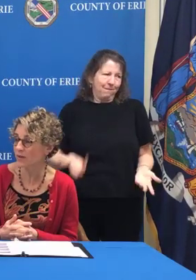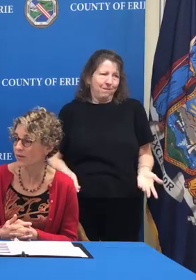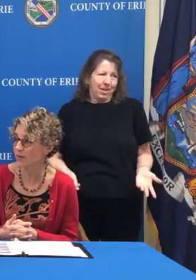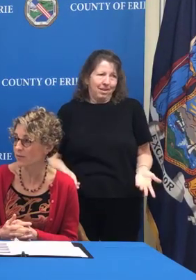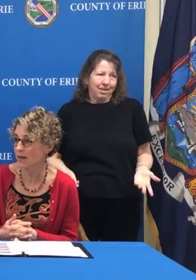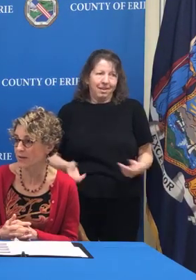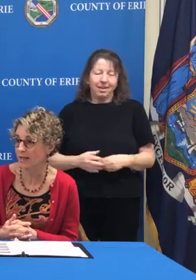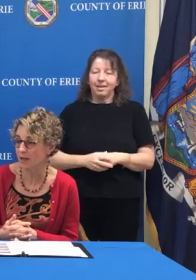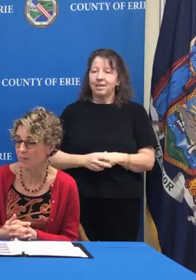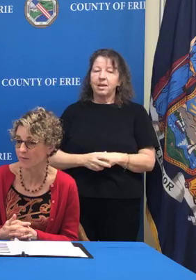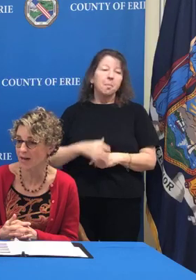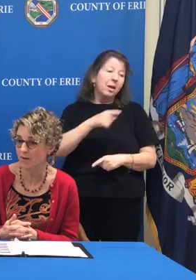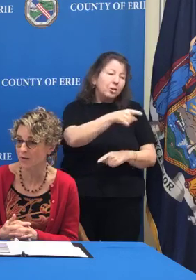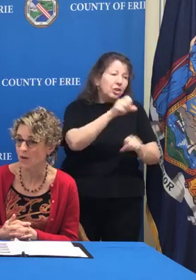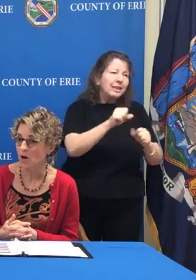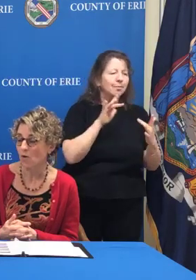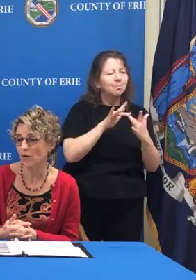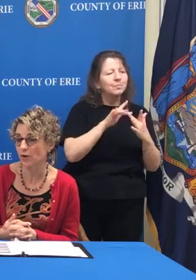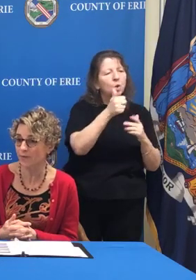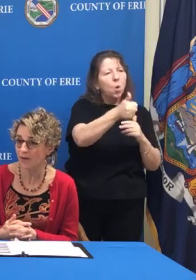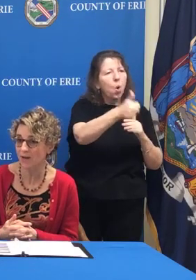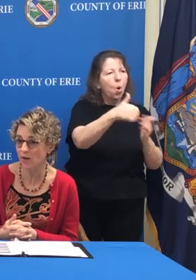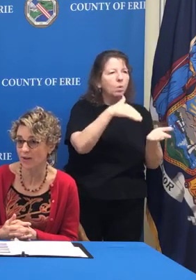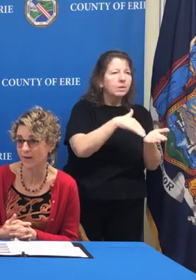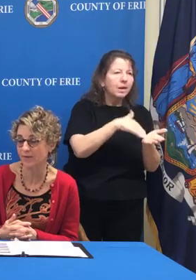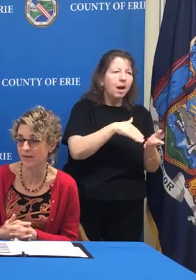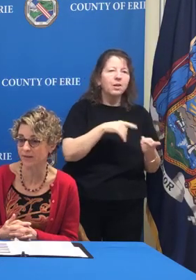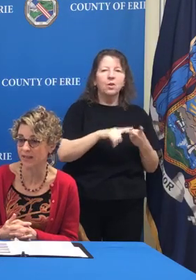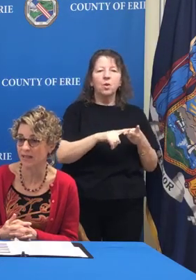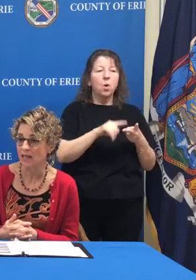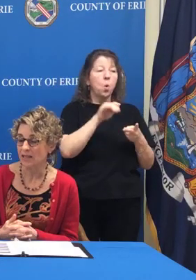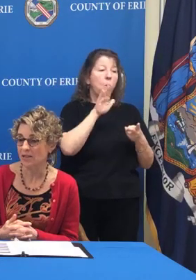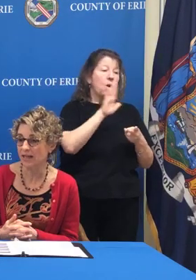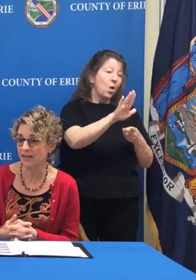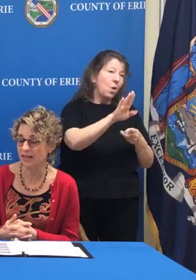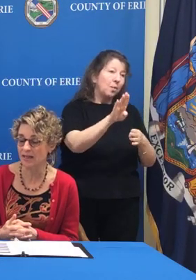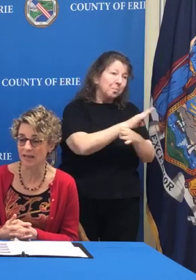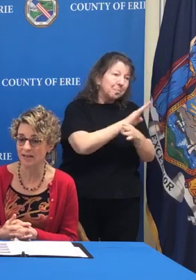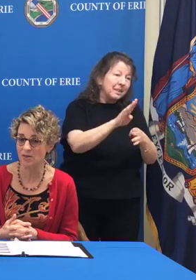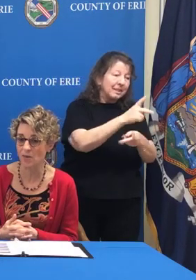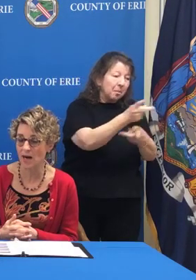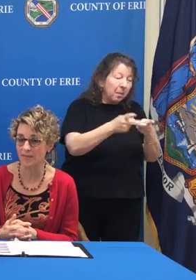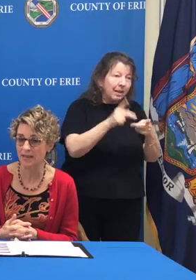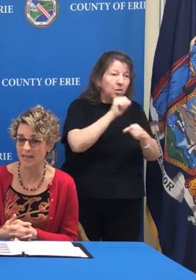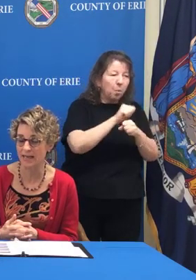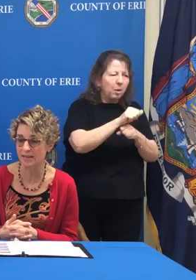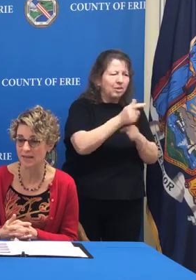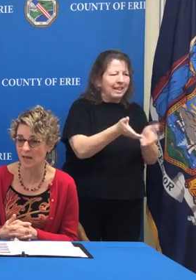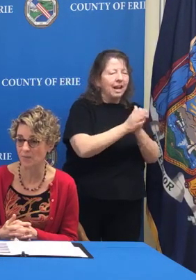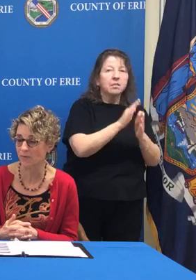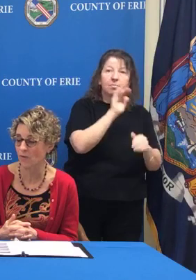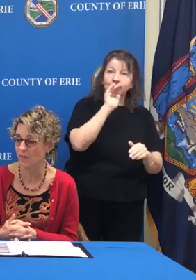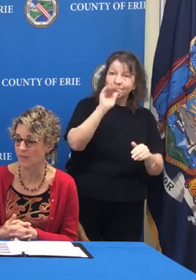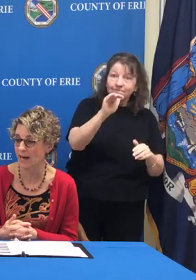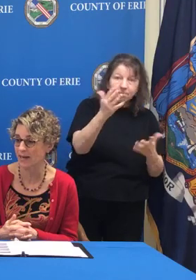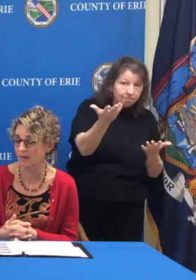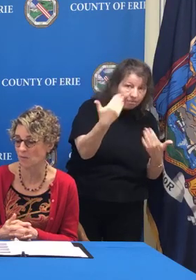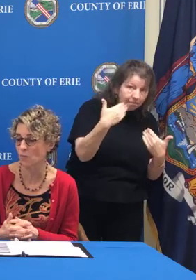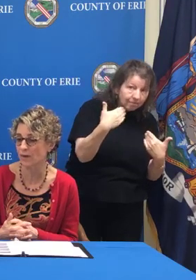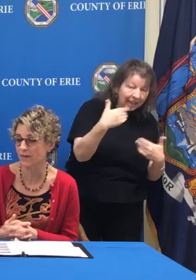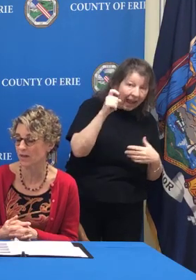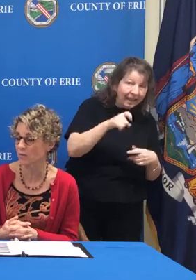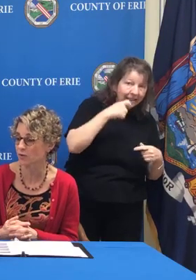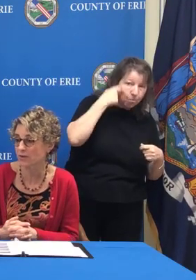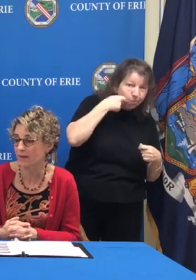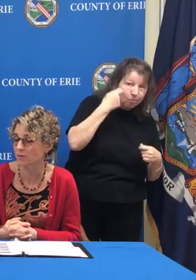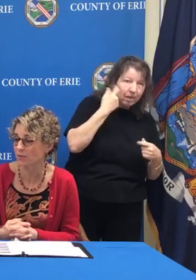work with her primary care provider or her health care facility to get the swab and the test performed by